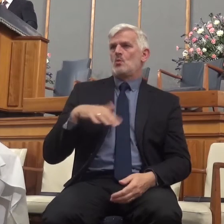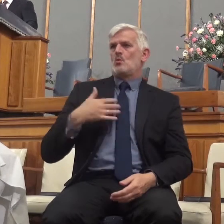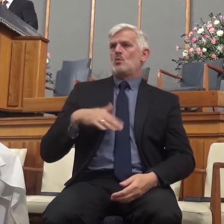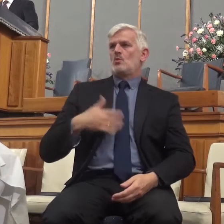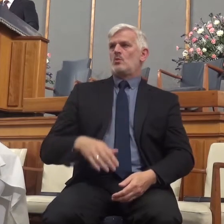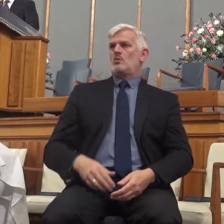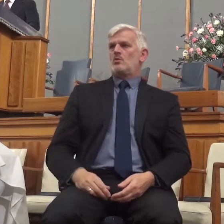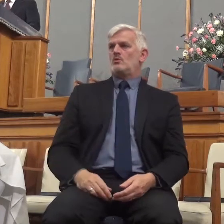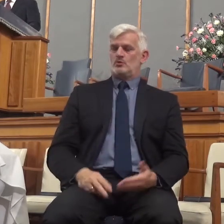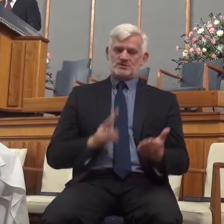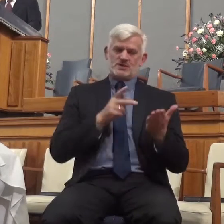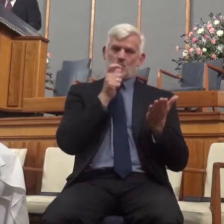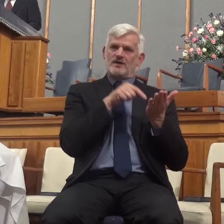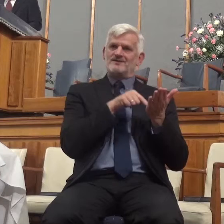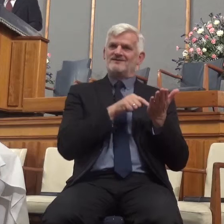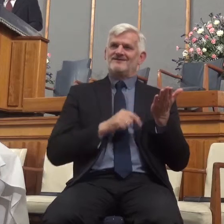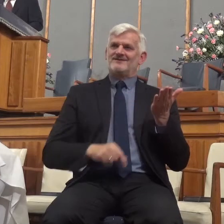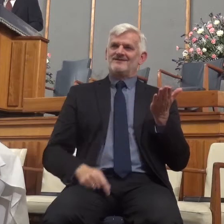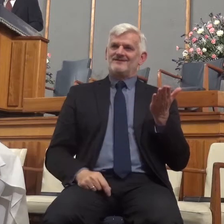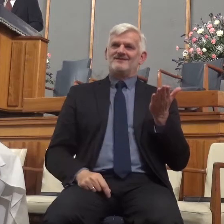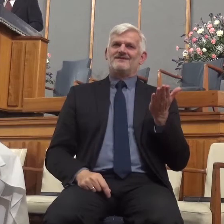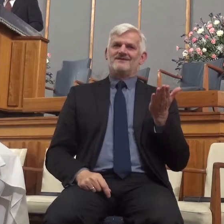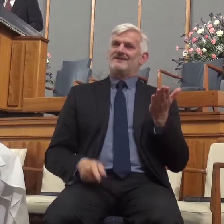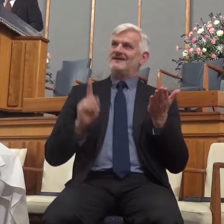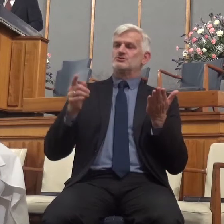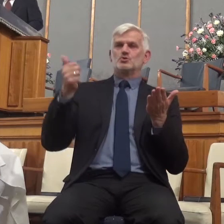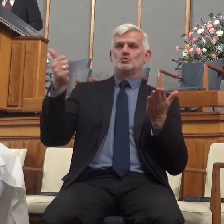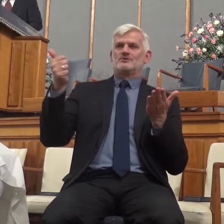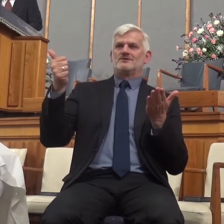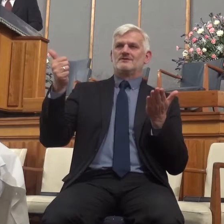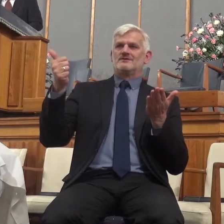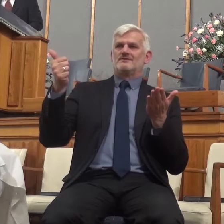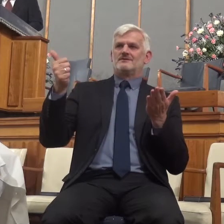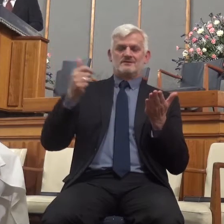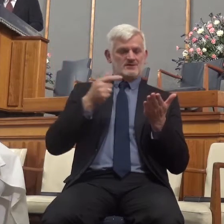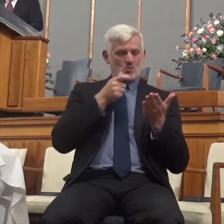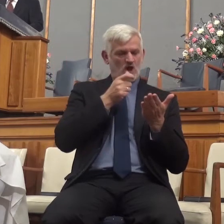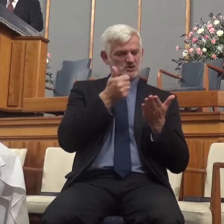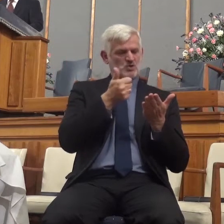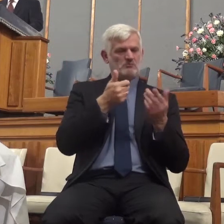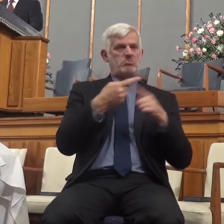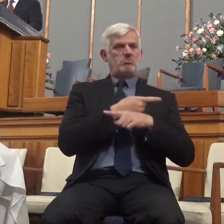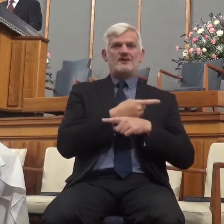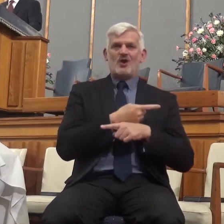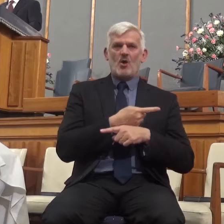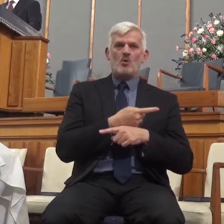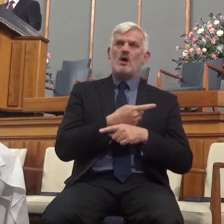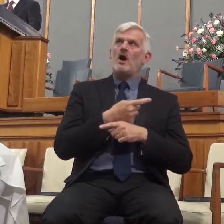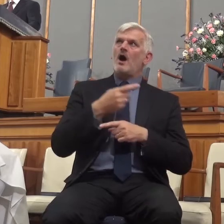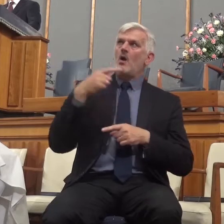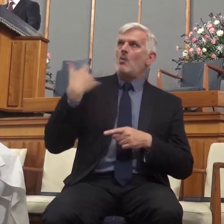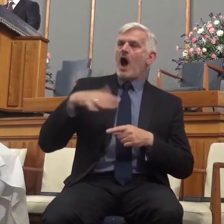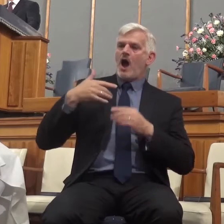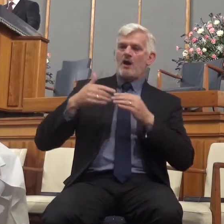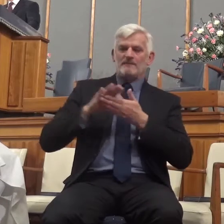just a little glimpse of the depths of God. If you're talking about a human being, you talk about